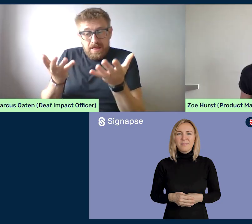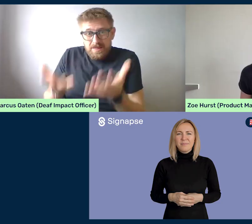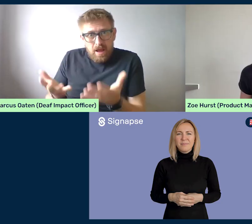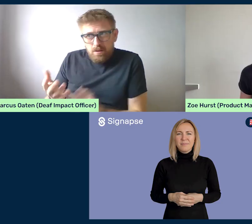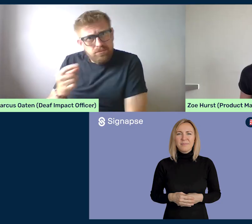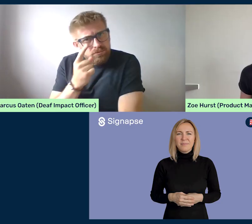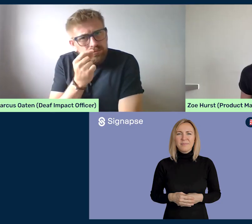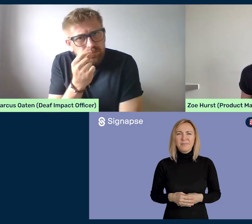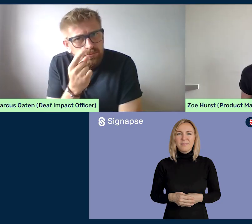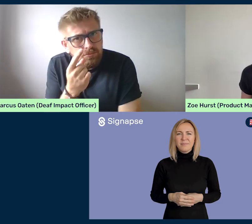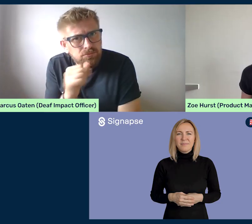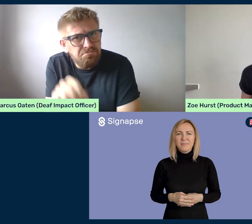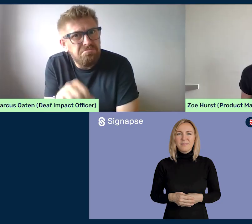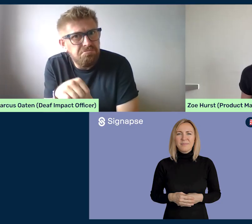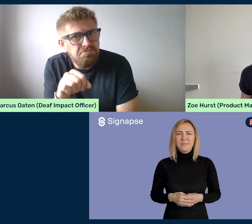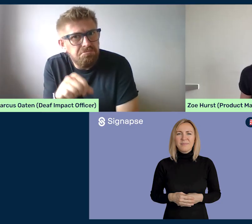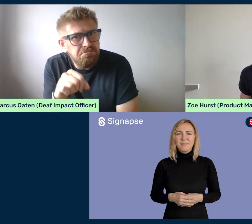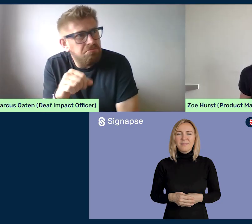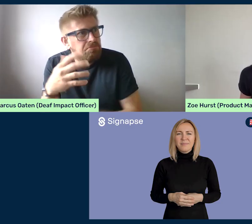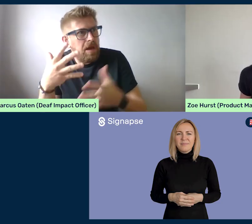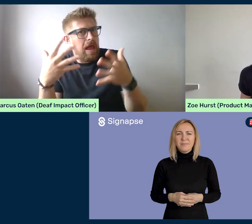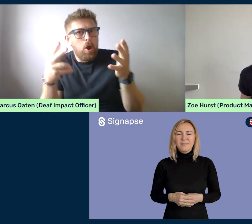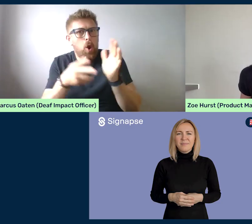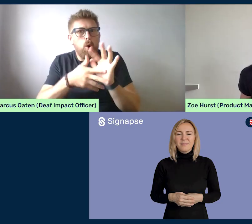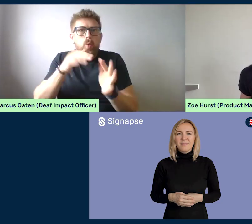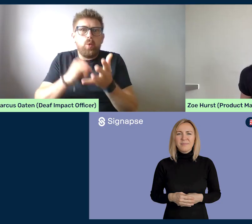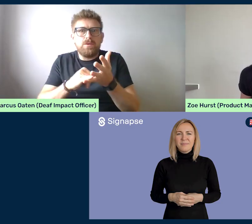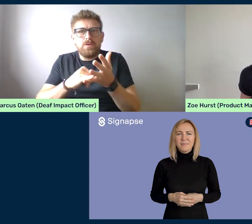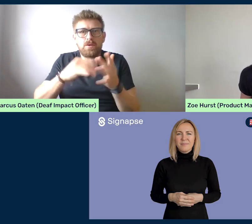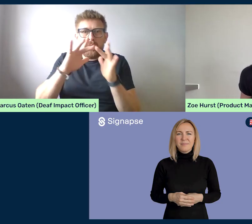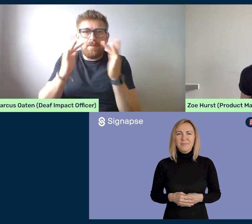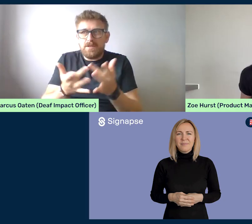nowhere yeah. near ready. Where now it seems doable.